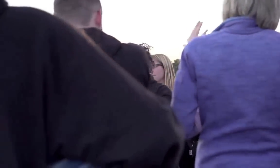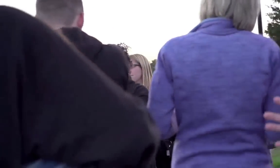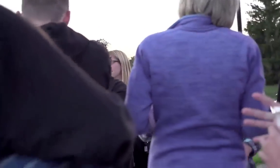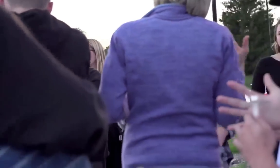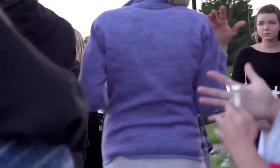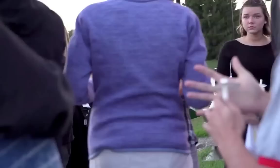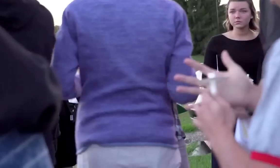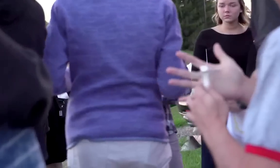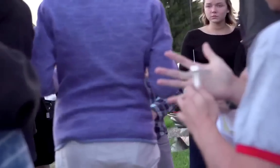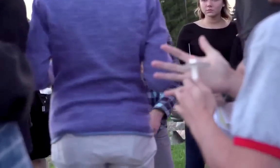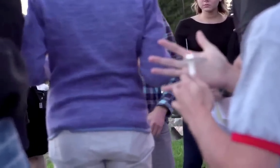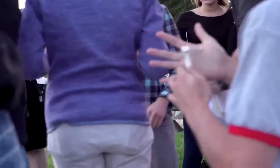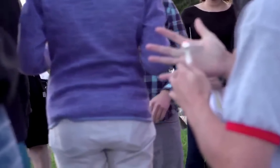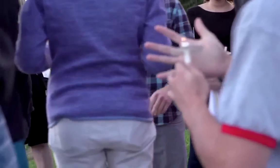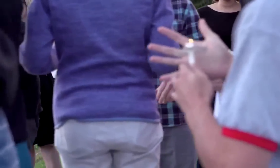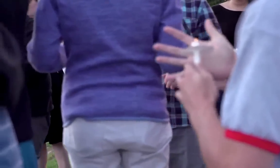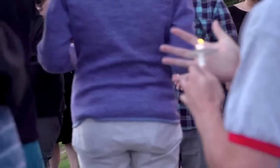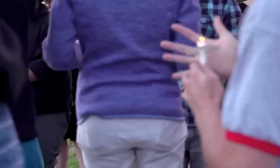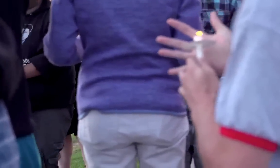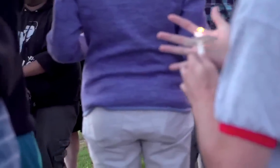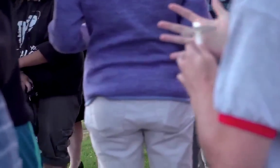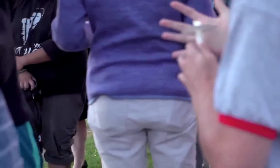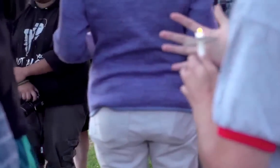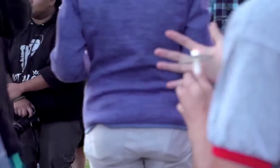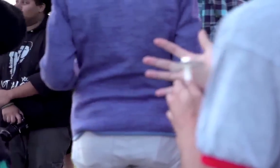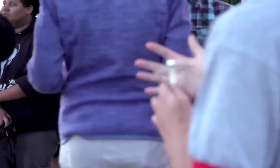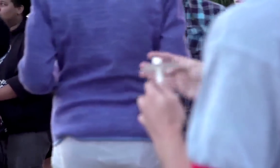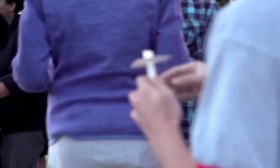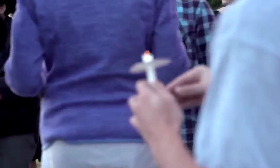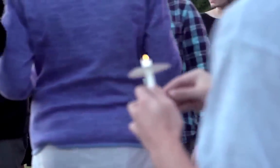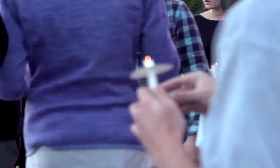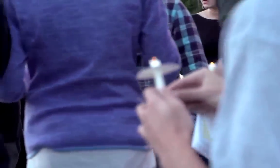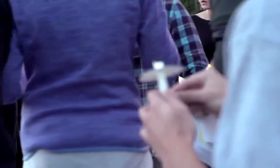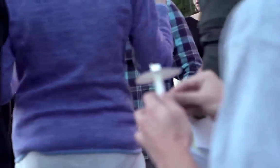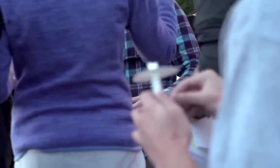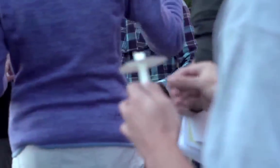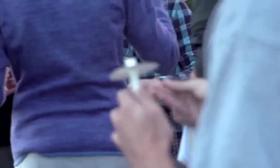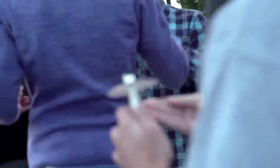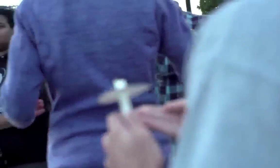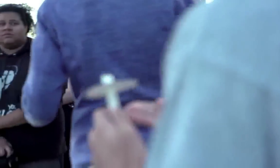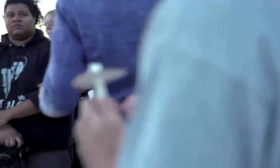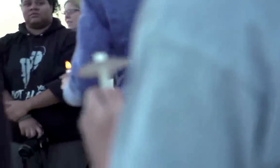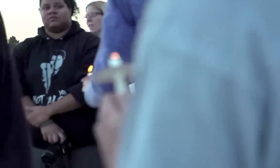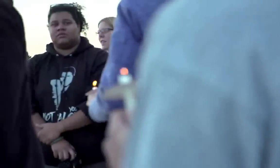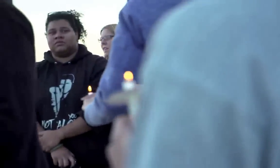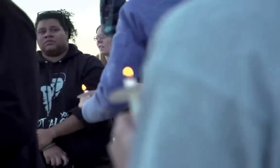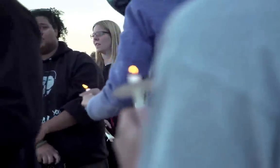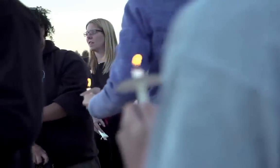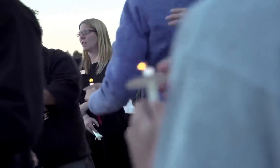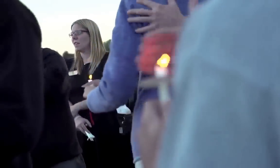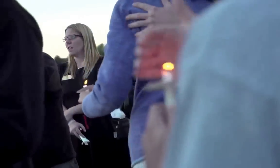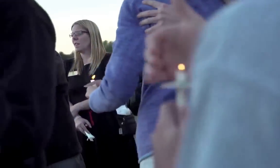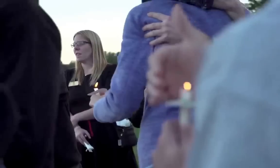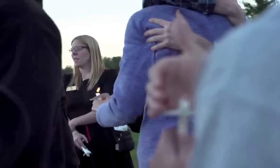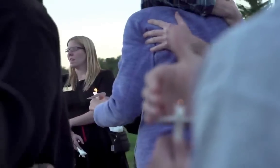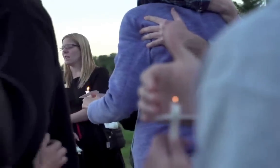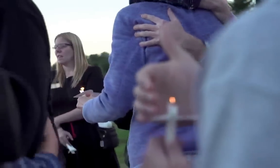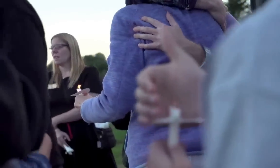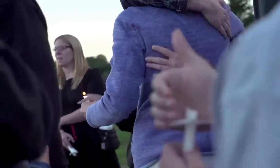So it seems like people are having a hard time seeing, so if you want, you can gather in. You can all come